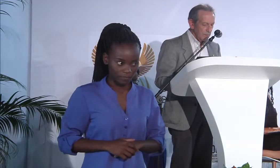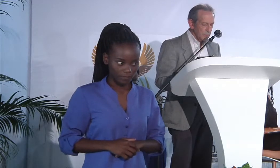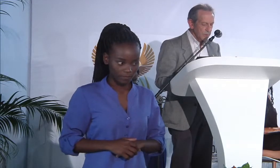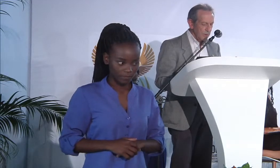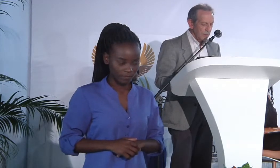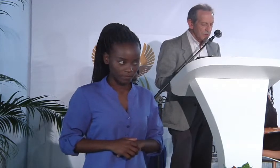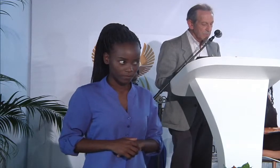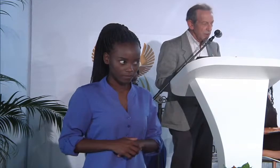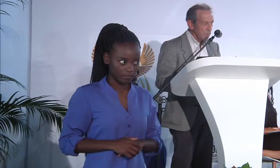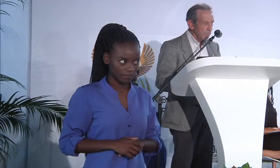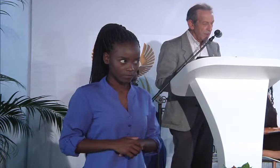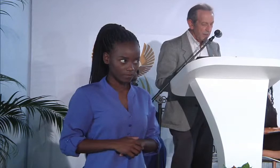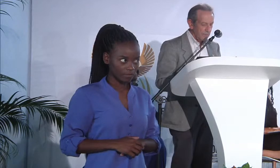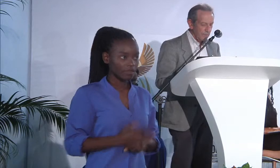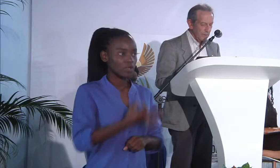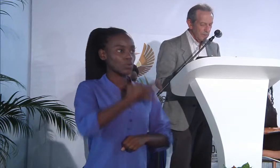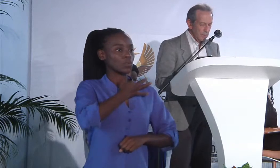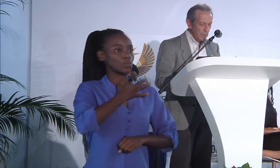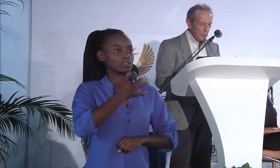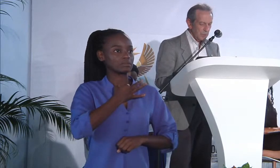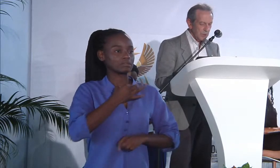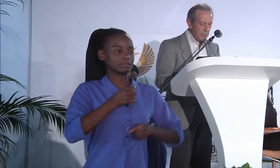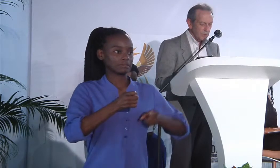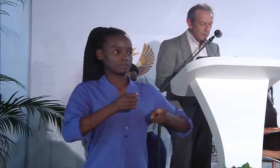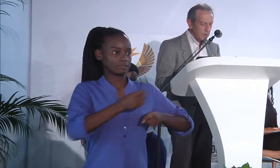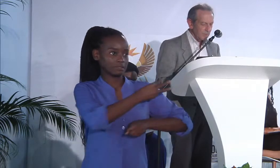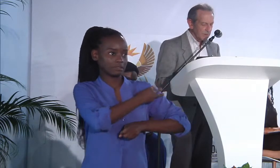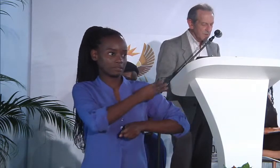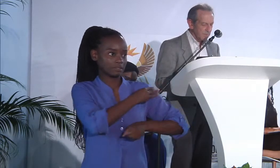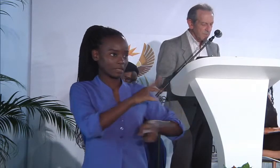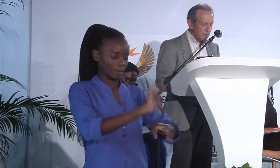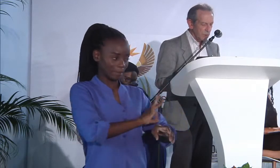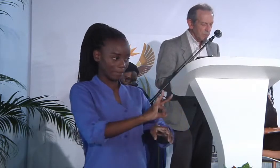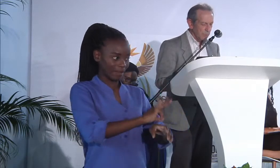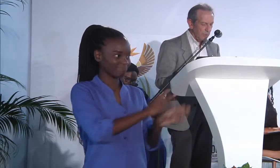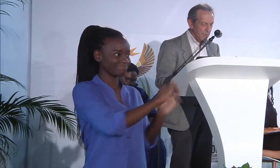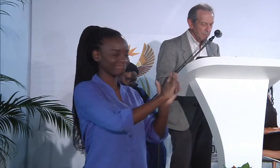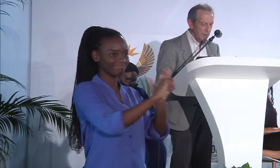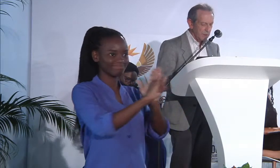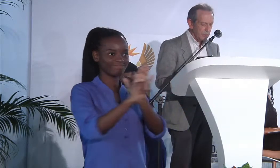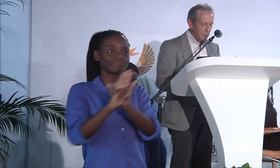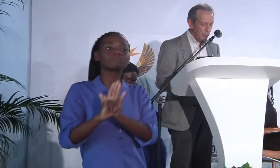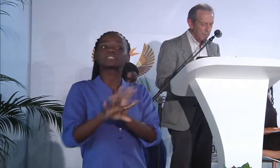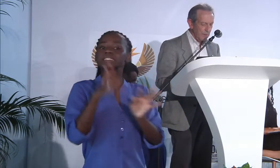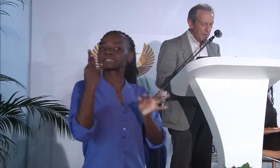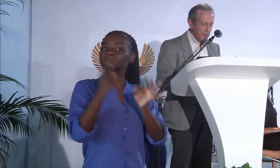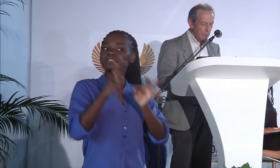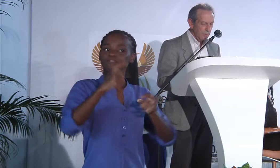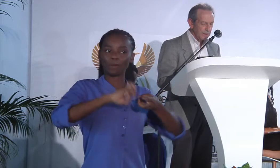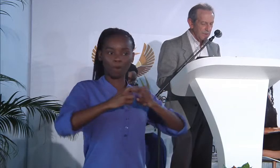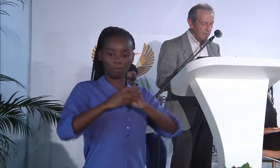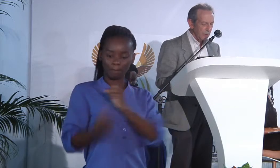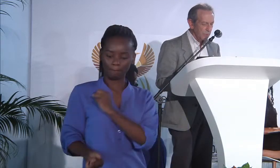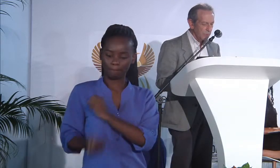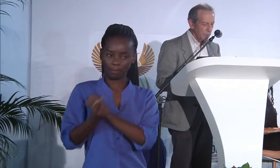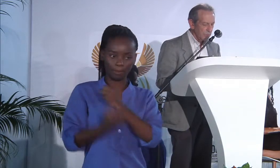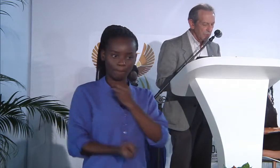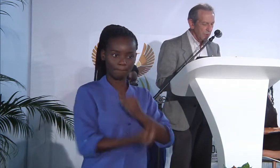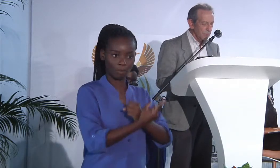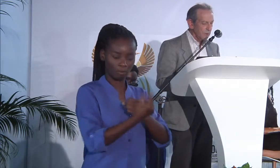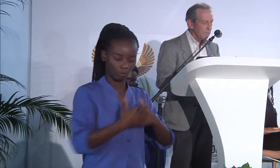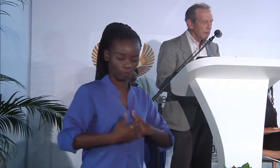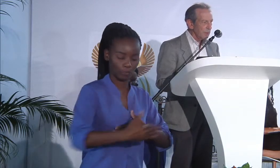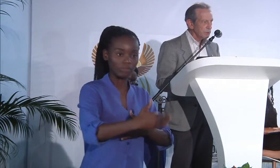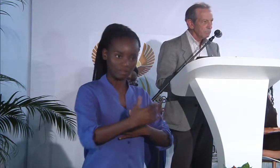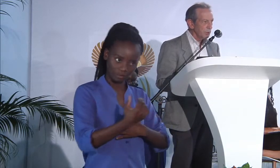There is also a risk management plan which aims to identify specific potential problems that may occur and will become evident through the